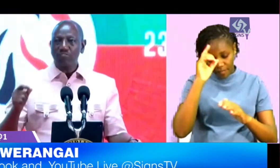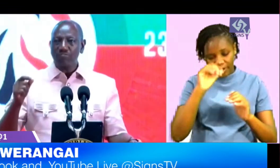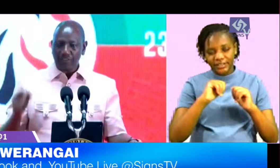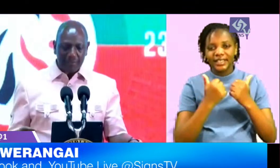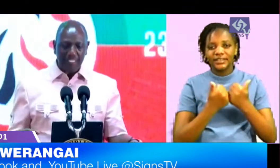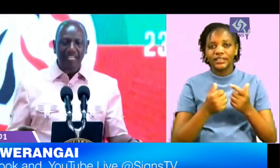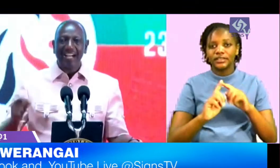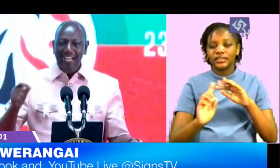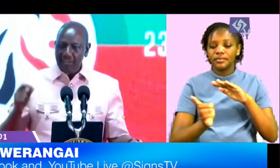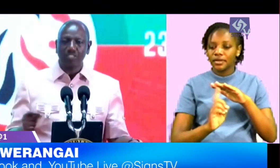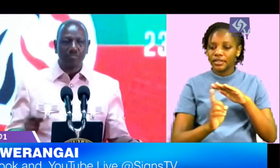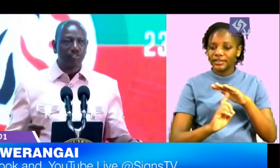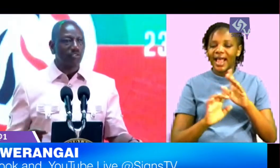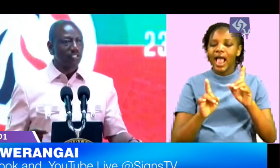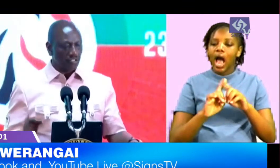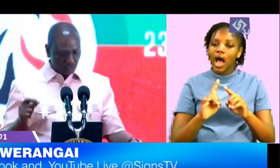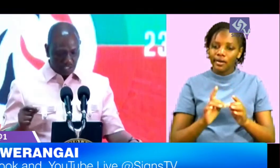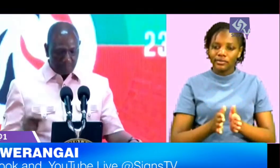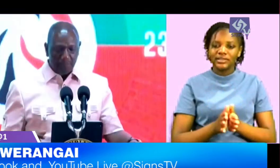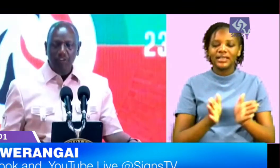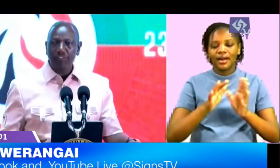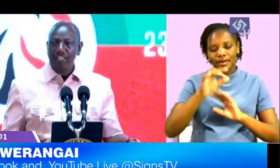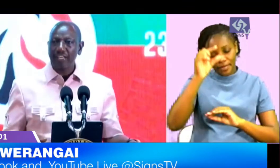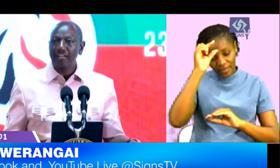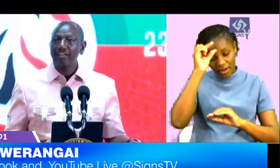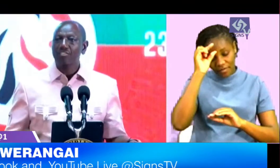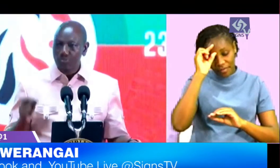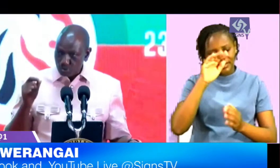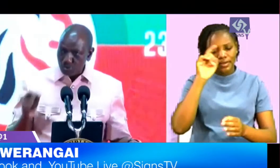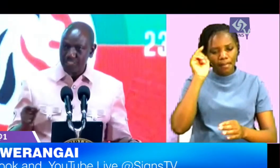of government accountable to the people of Kenya through